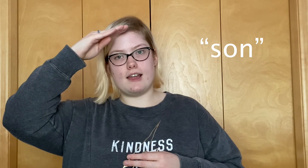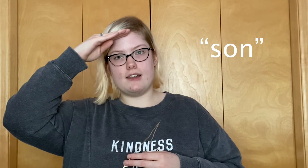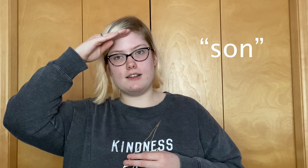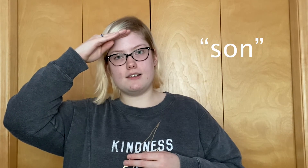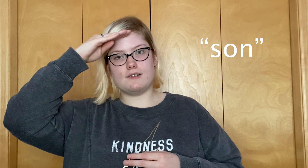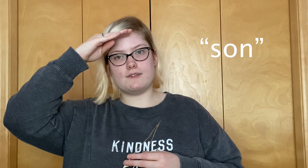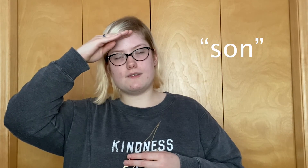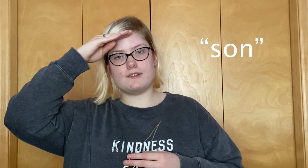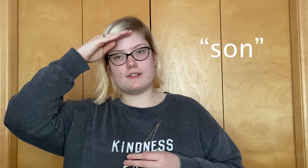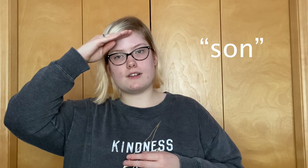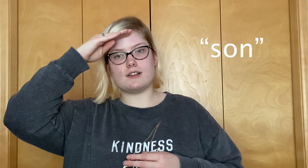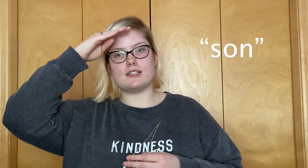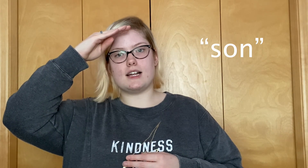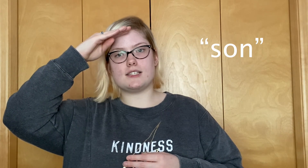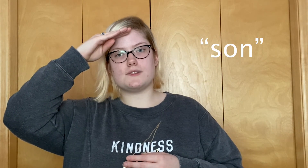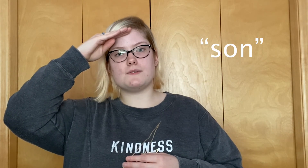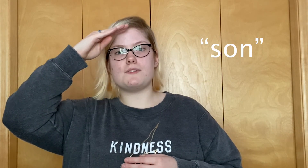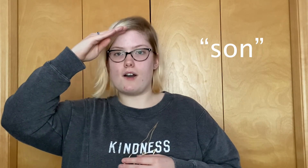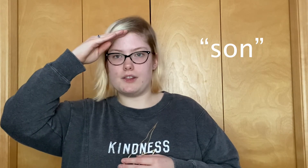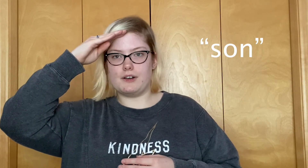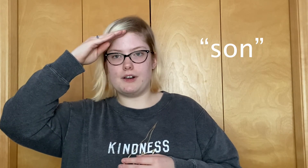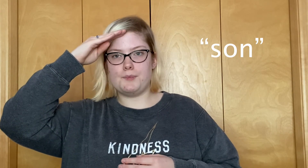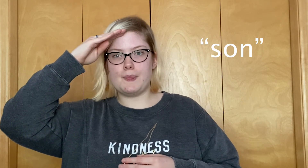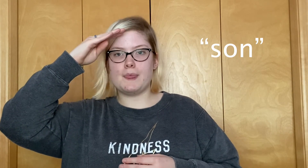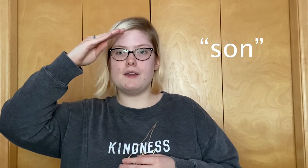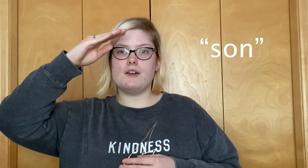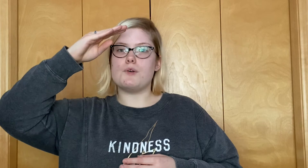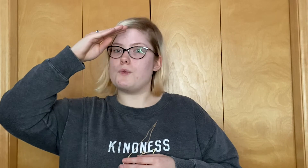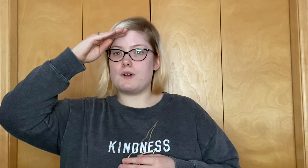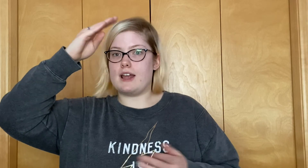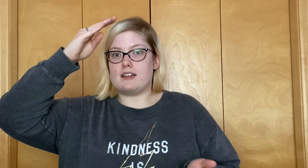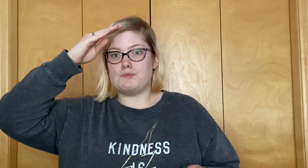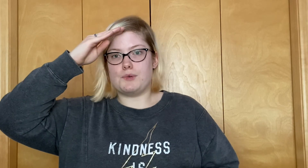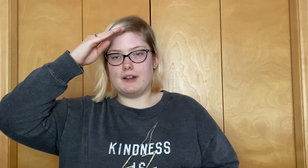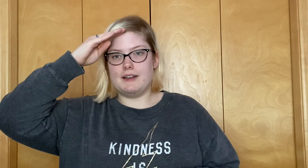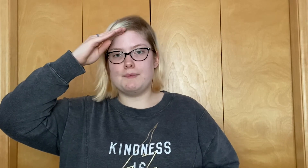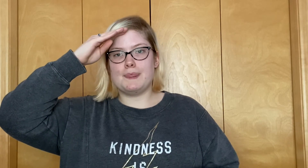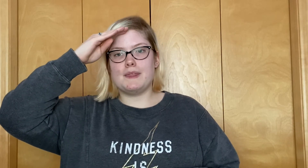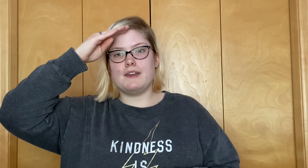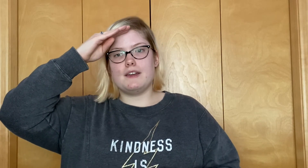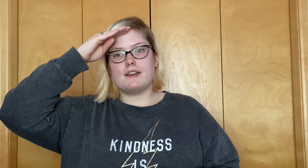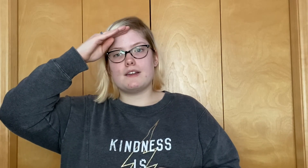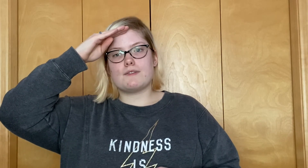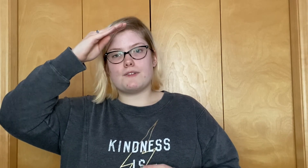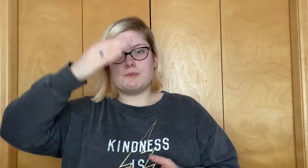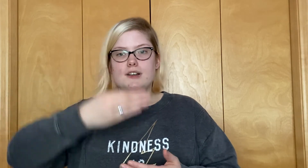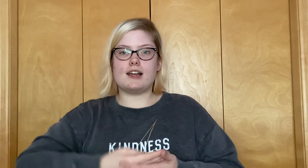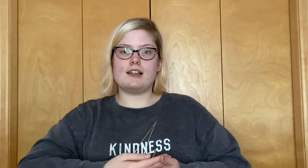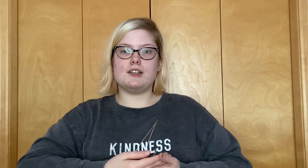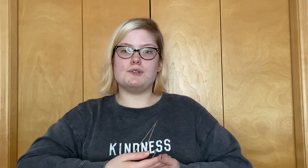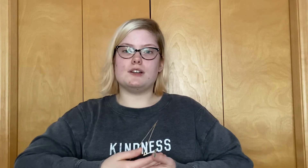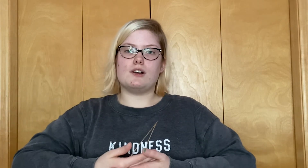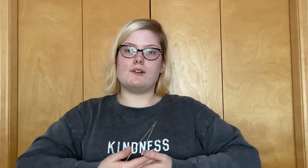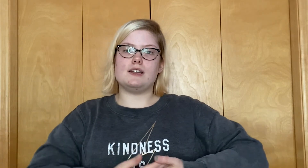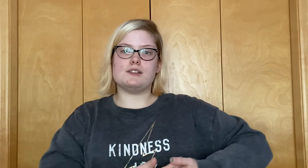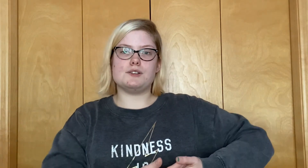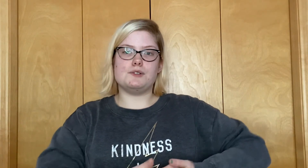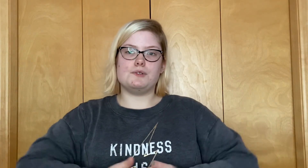head, because that's father and boy. From your head, you would go into